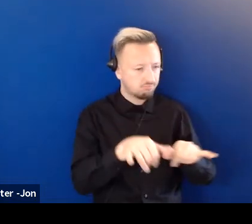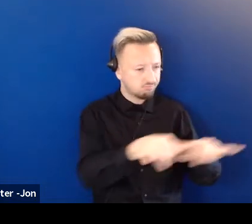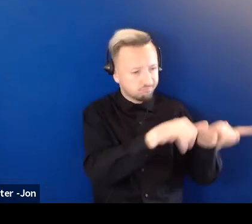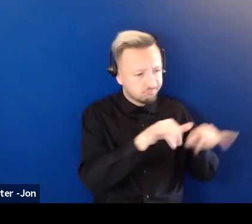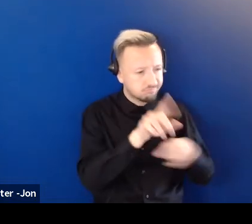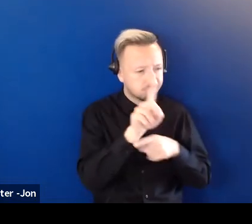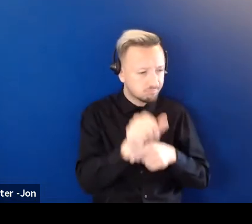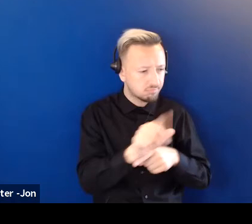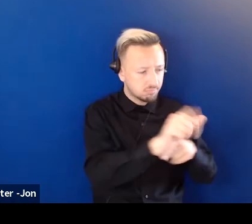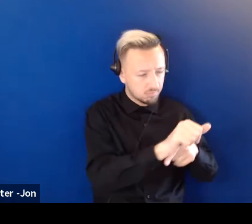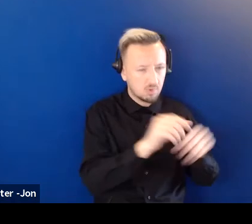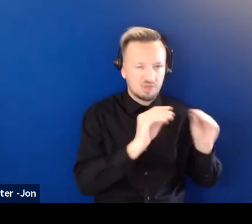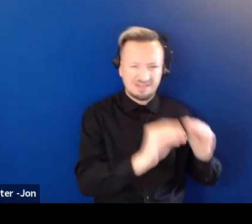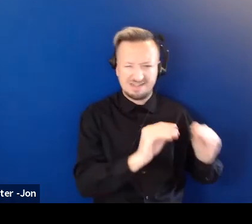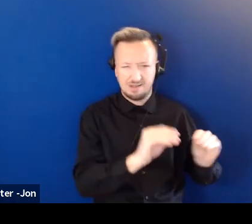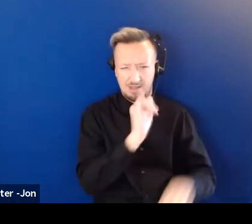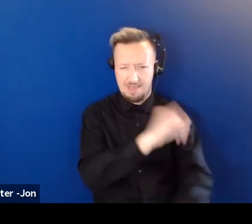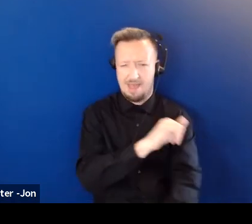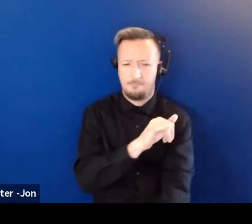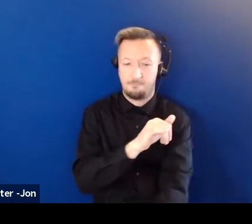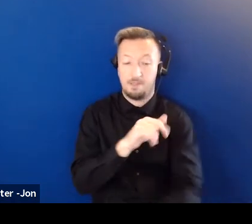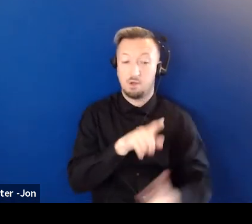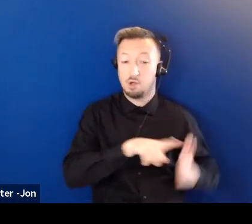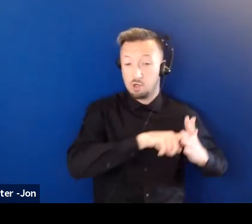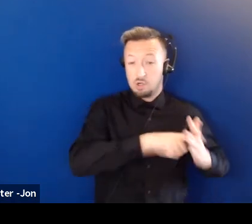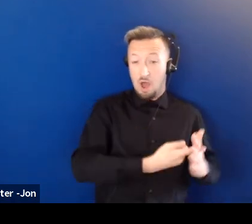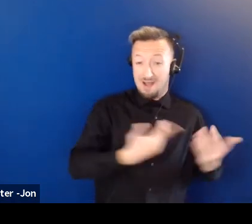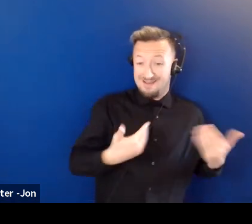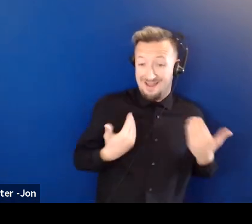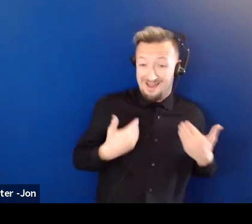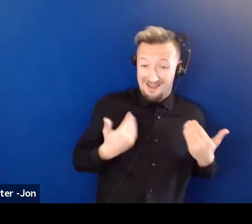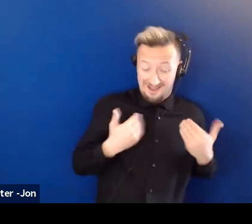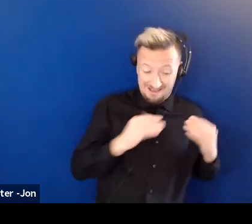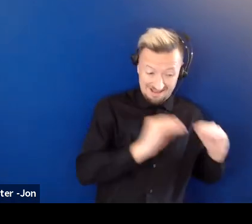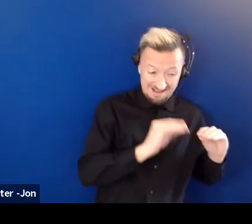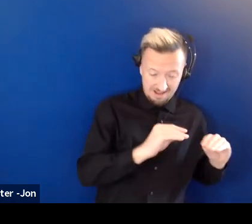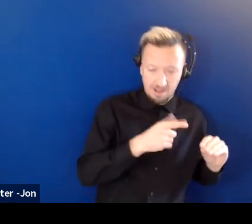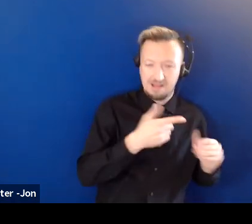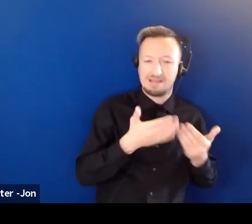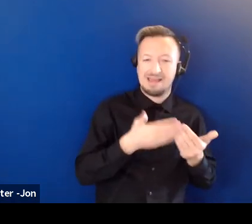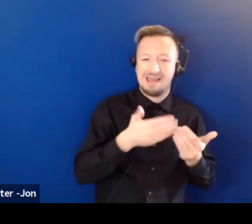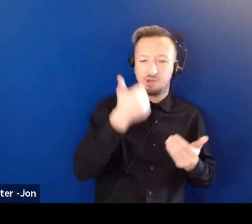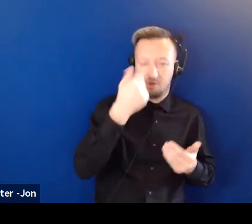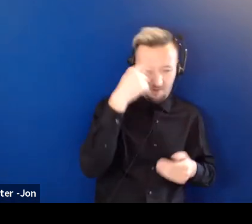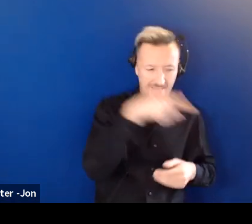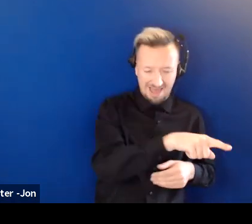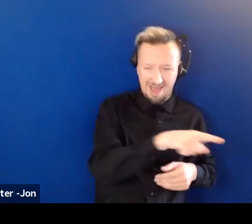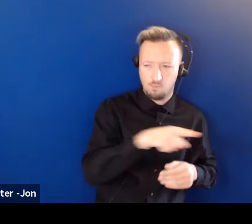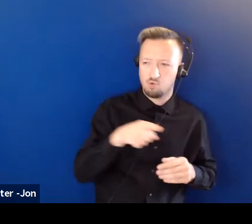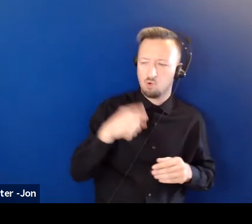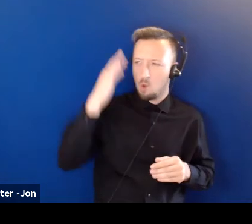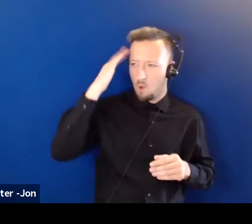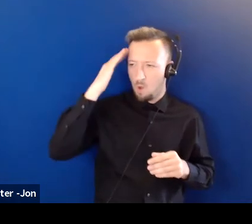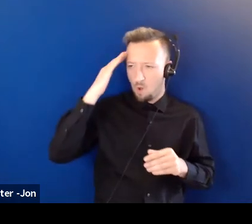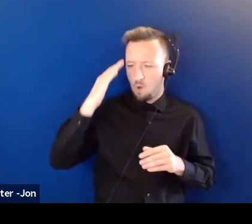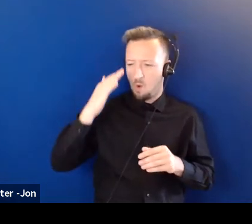Building this awareness early makes it easier for a youth to be able to label, verbalize, and express their needs, or when they